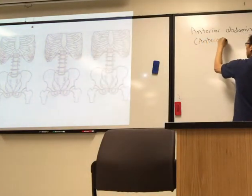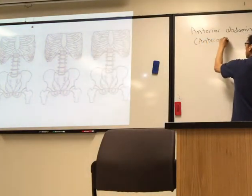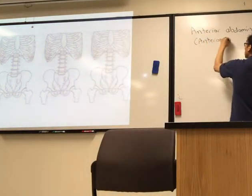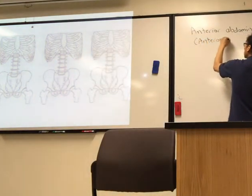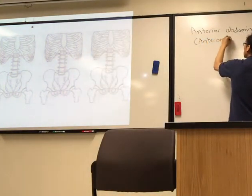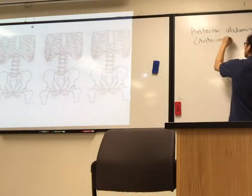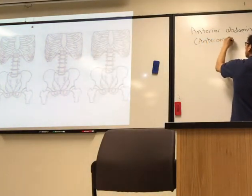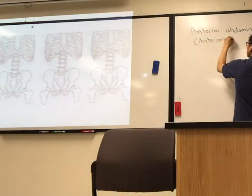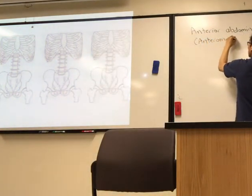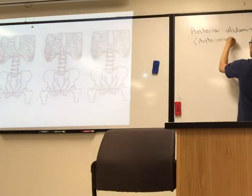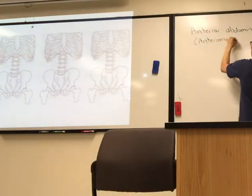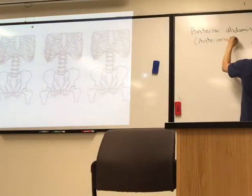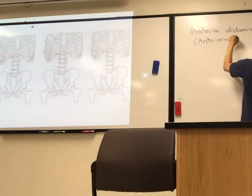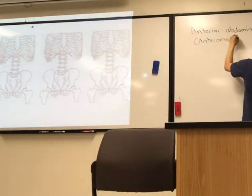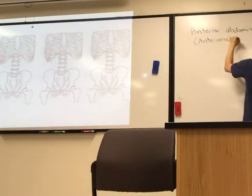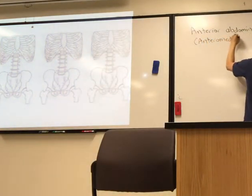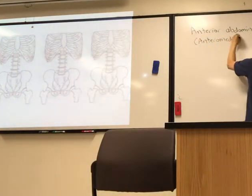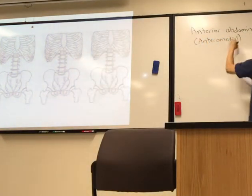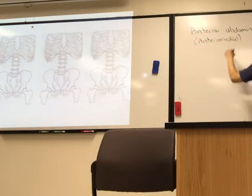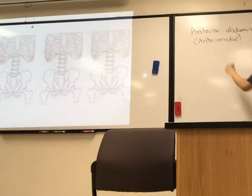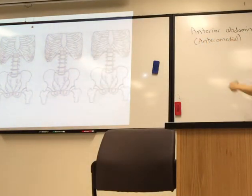Anteromedial.